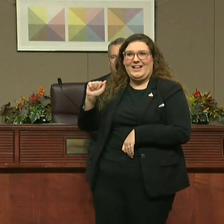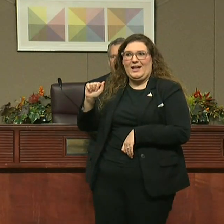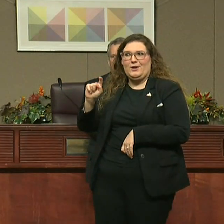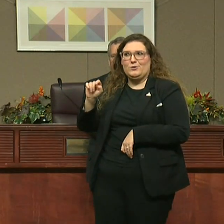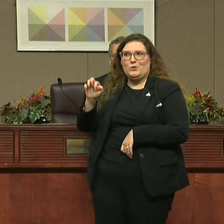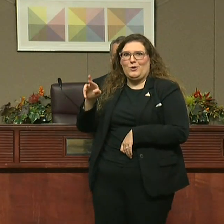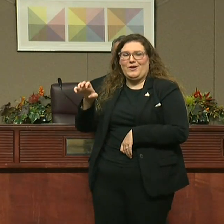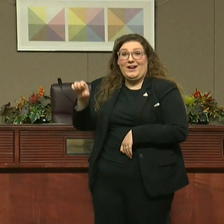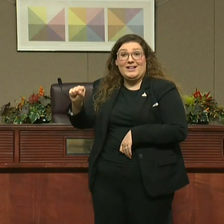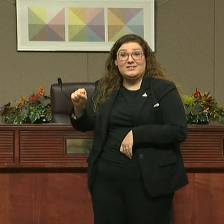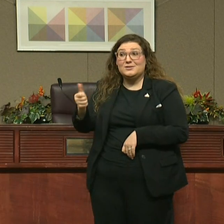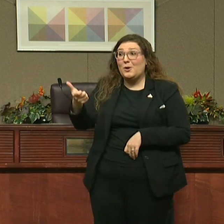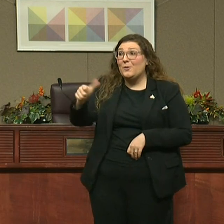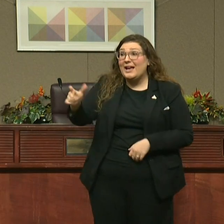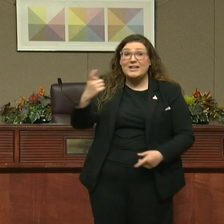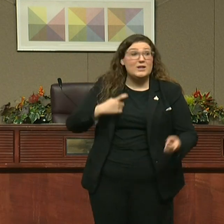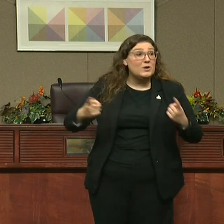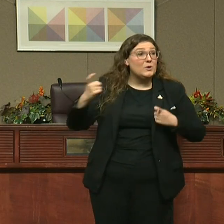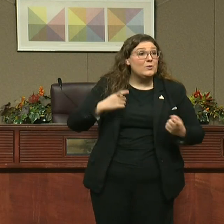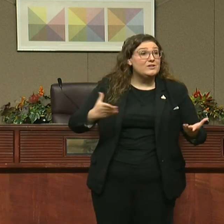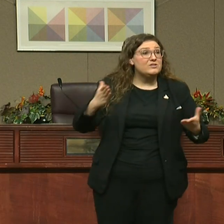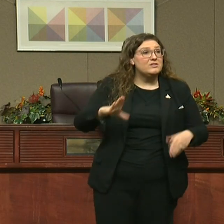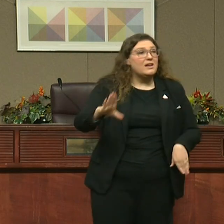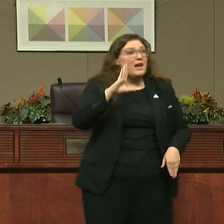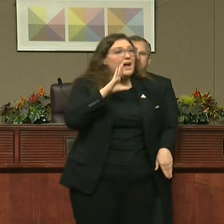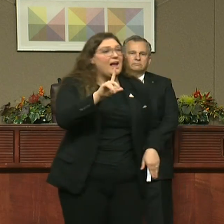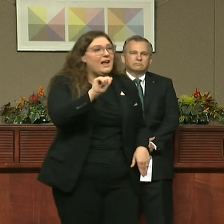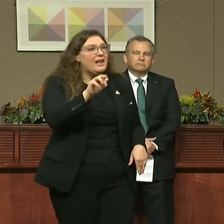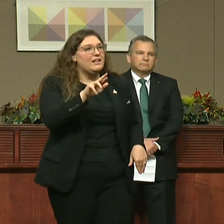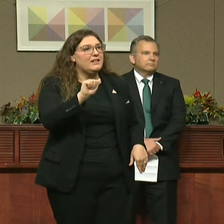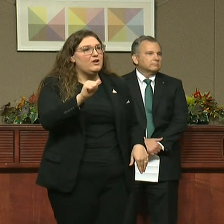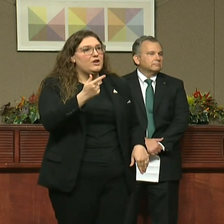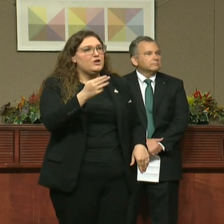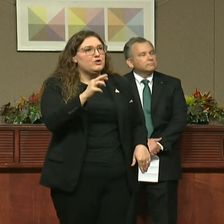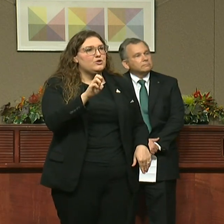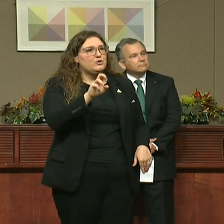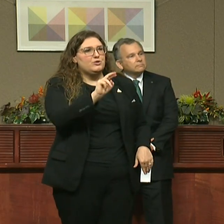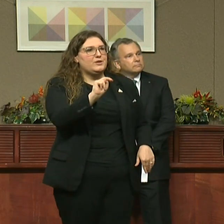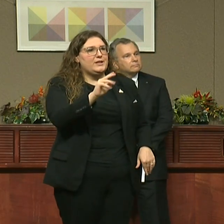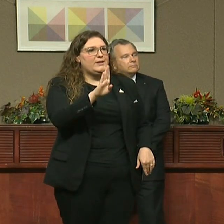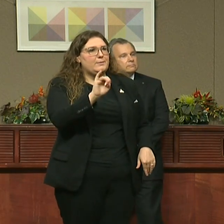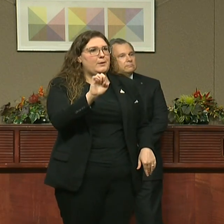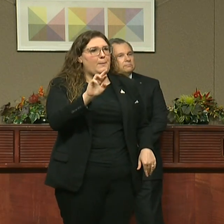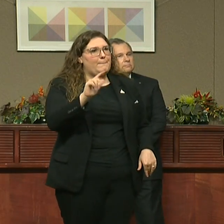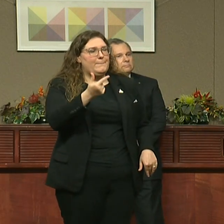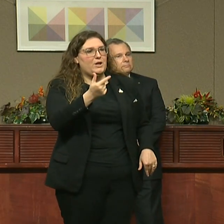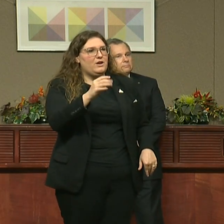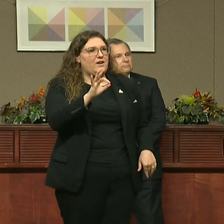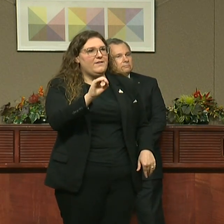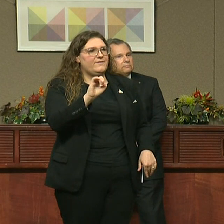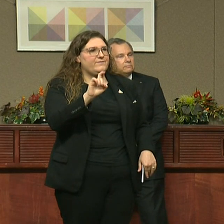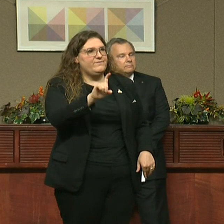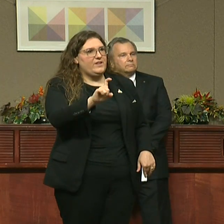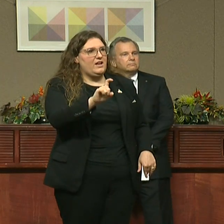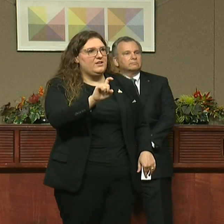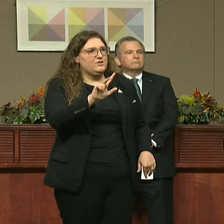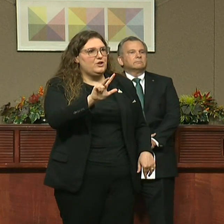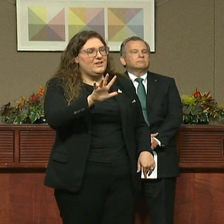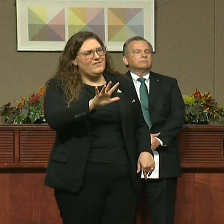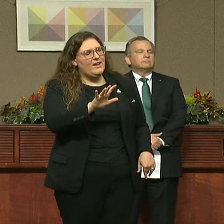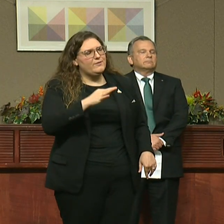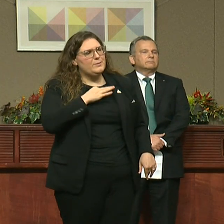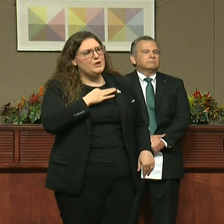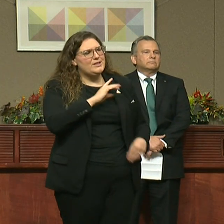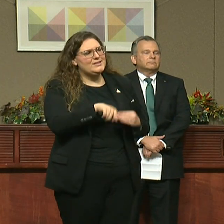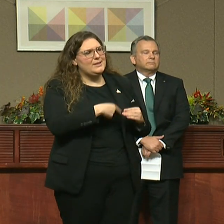So, any questions? Hi, Lara Greenberg, Fox 35. Just regarding the TDT dollars, if you can